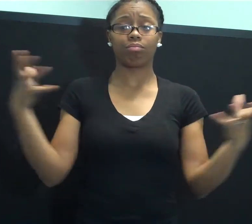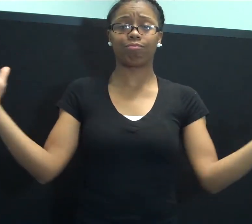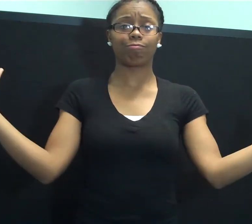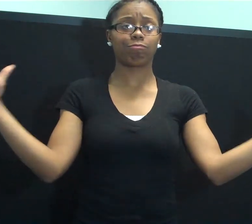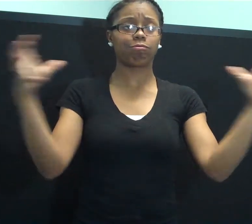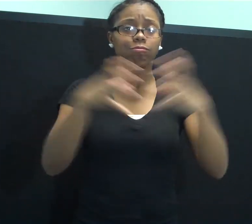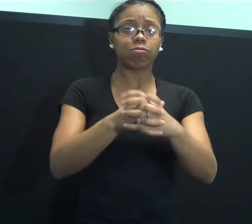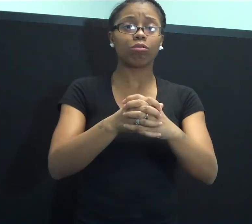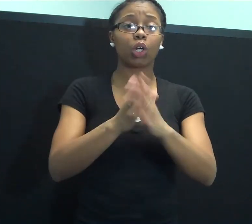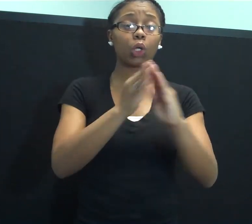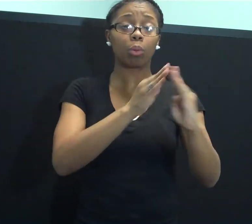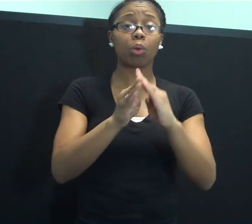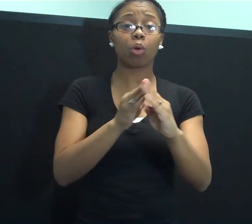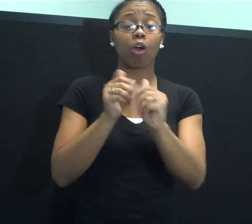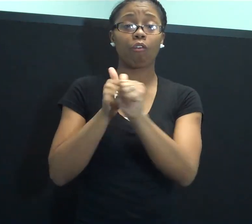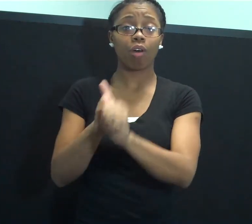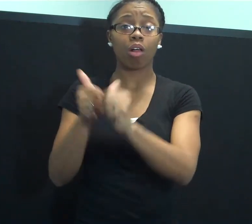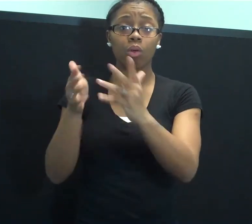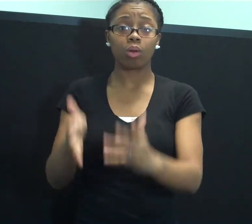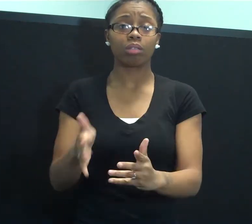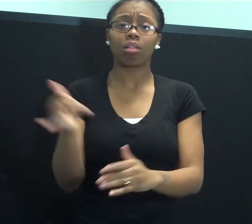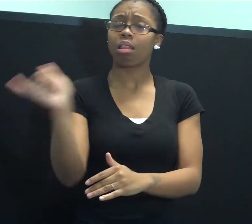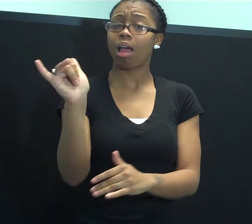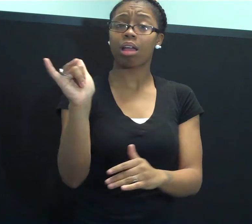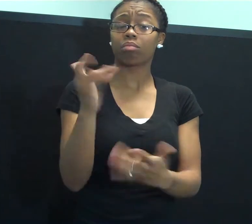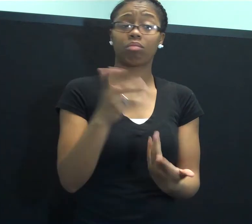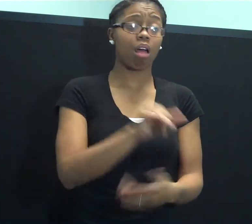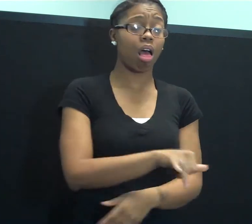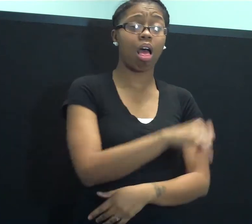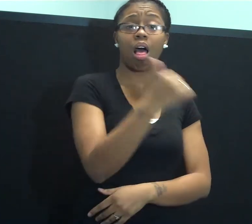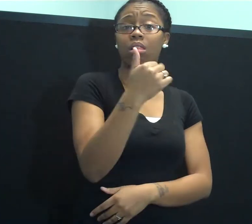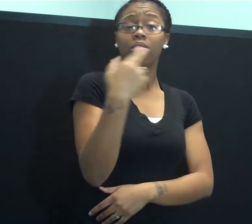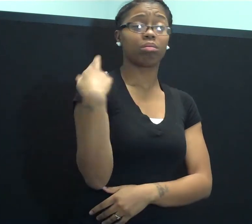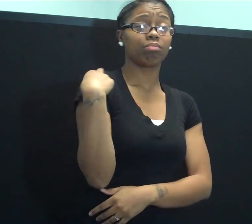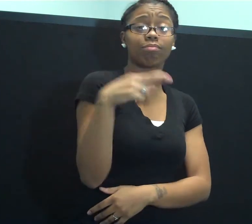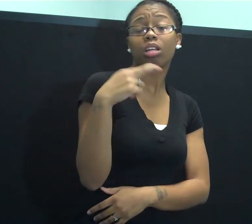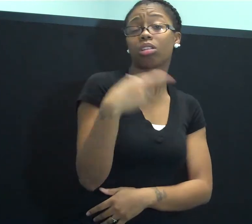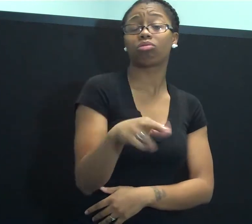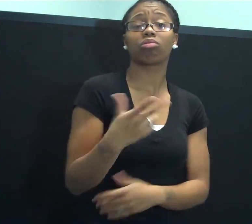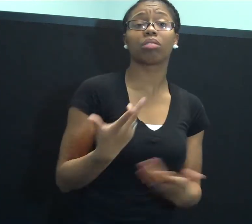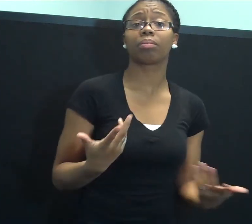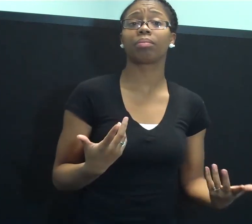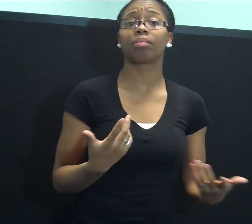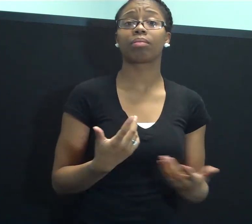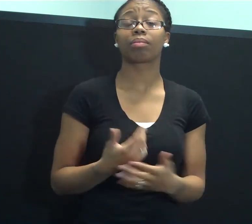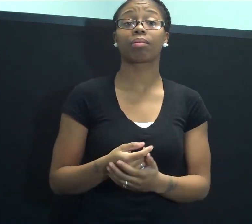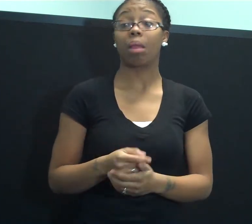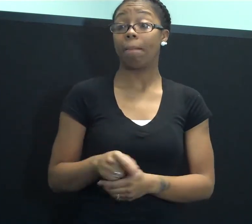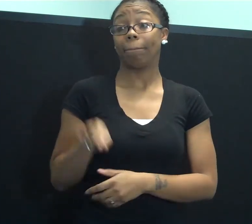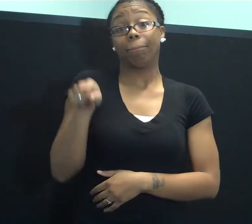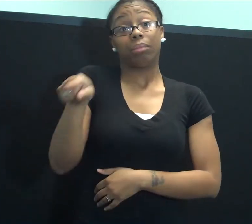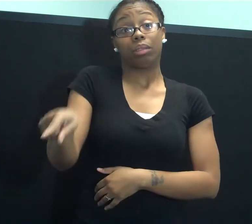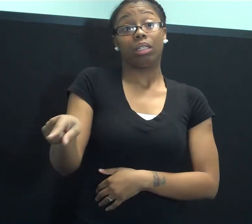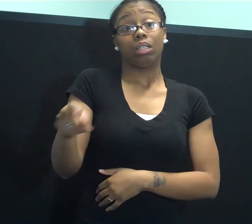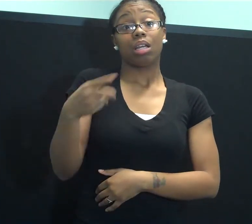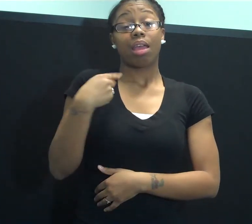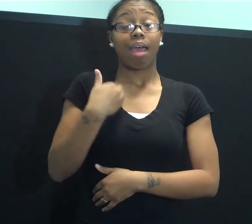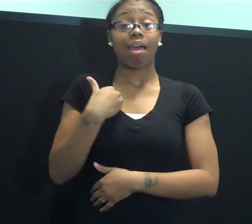other major founders of other significant religious traditions. In his case, it was an order of monks and nuns